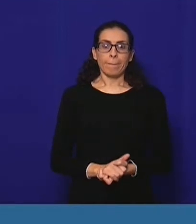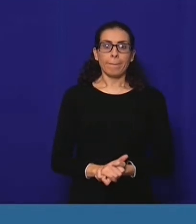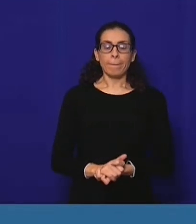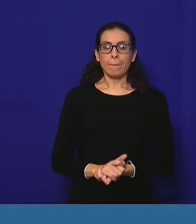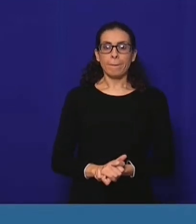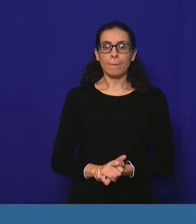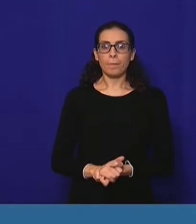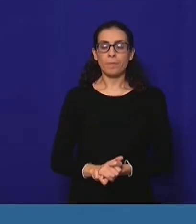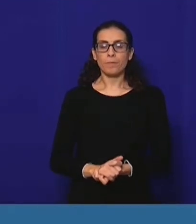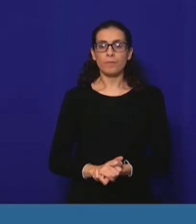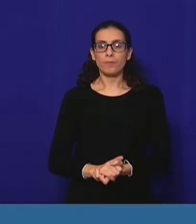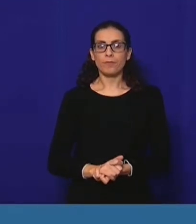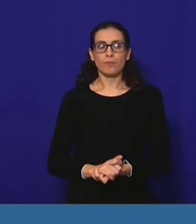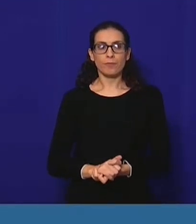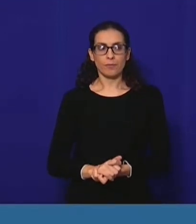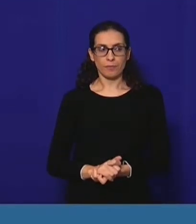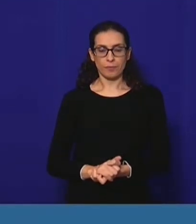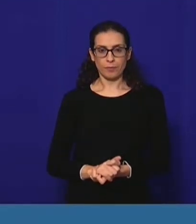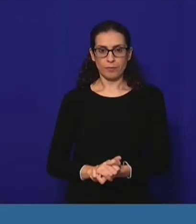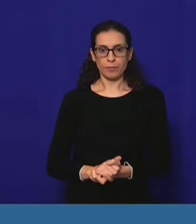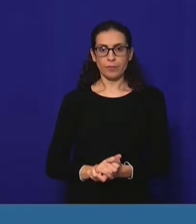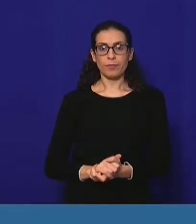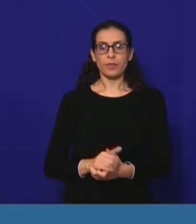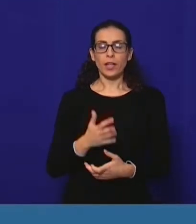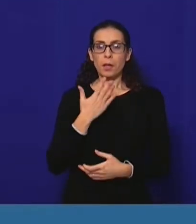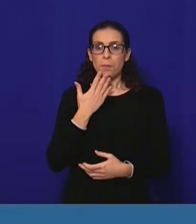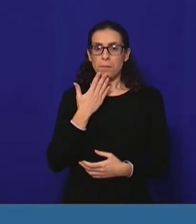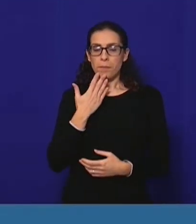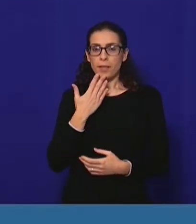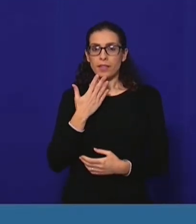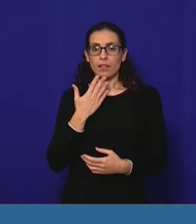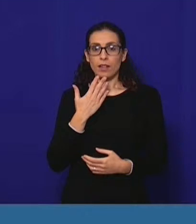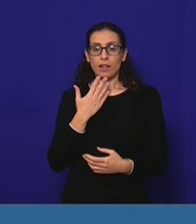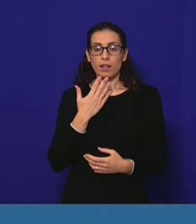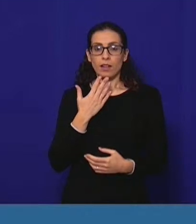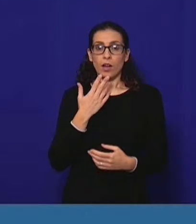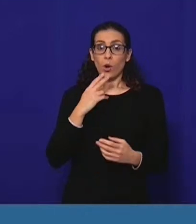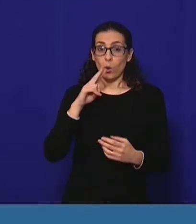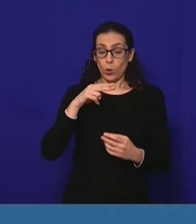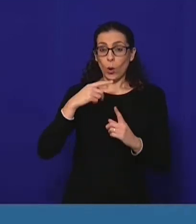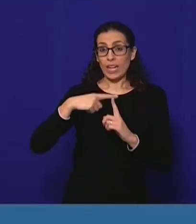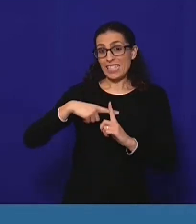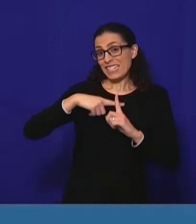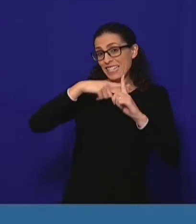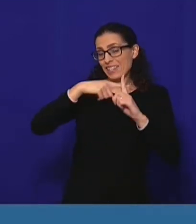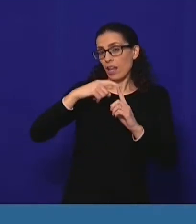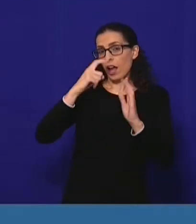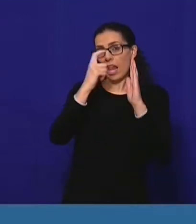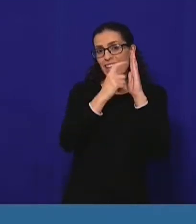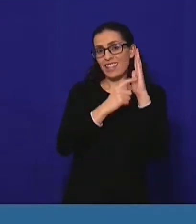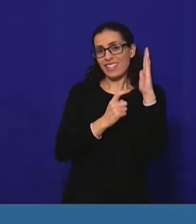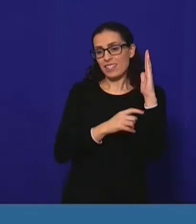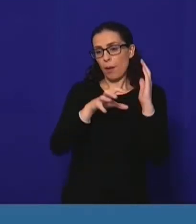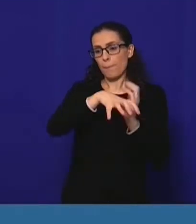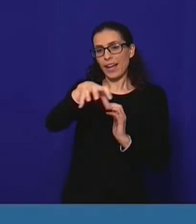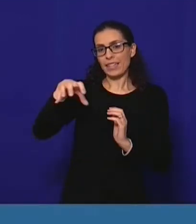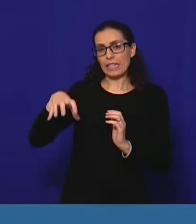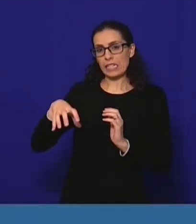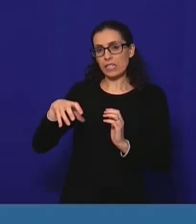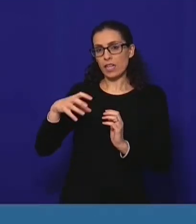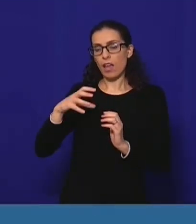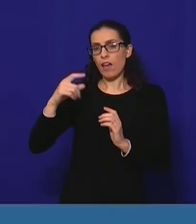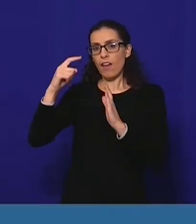Min mindu żidna wkoll in-numru ta' pajjiżi li għamwa flisted fil-Amber Country wkoll issa qegħdin